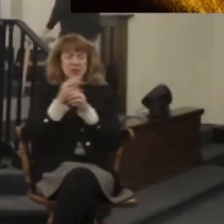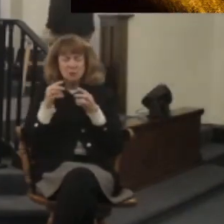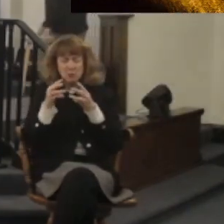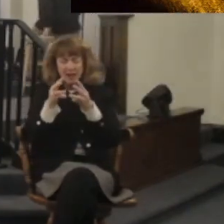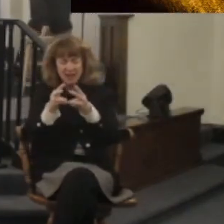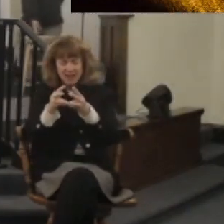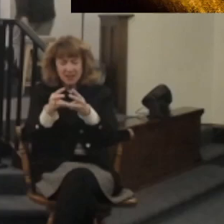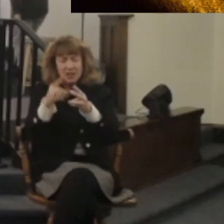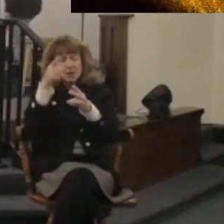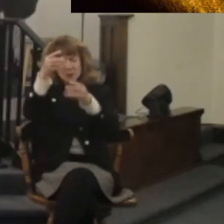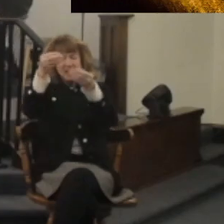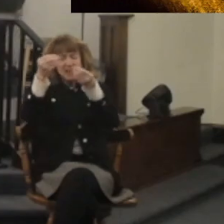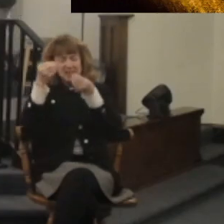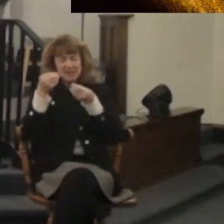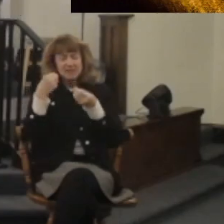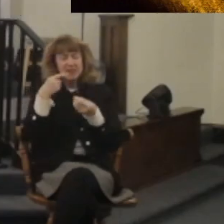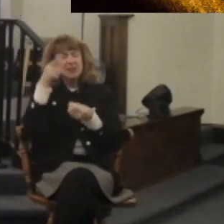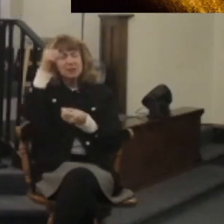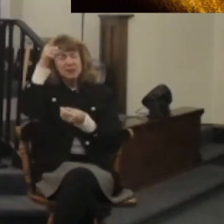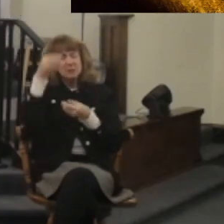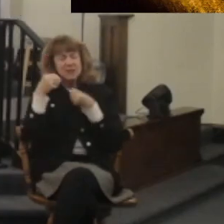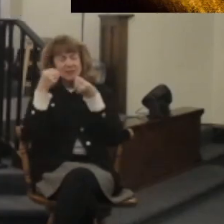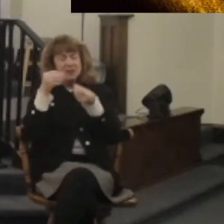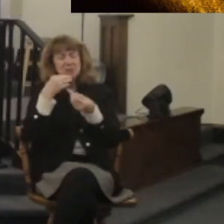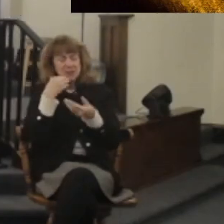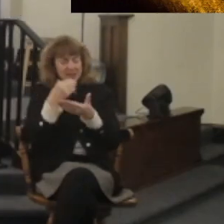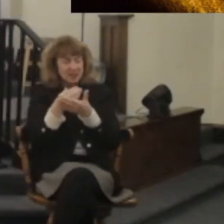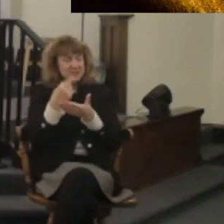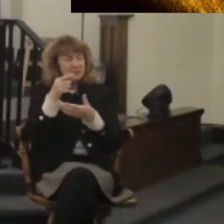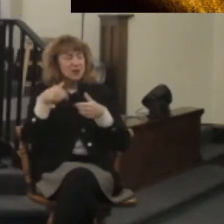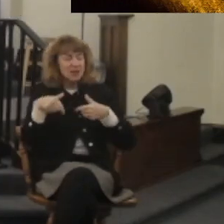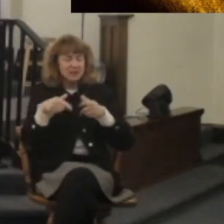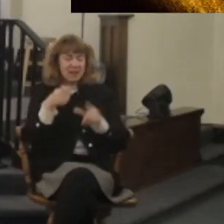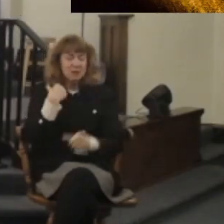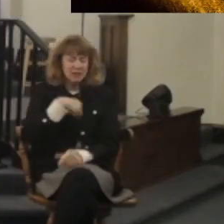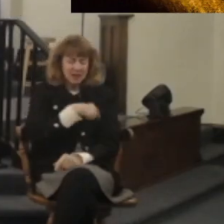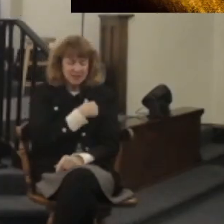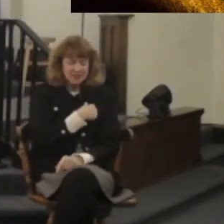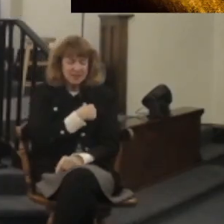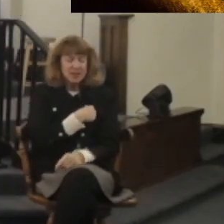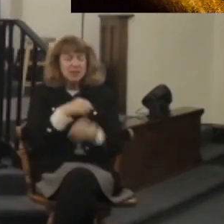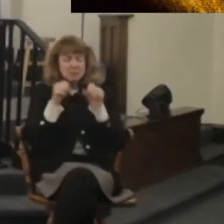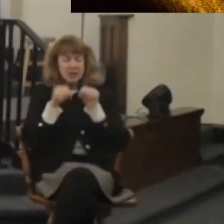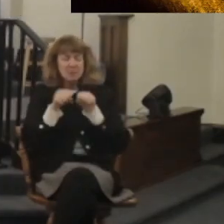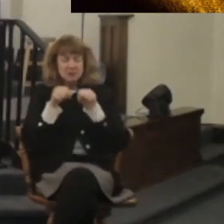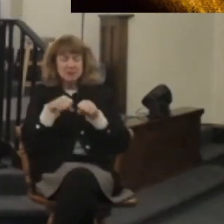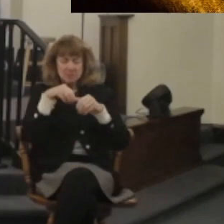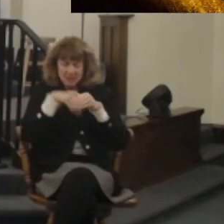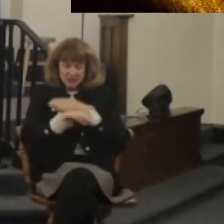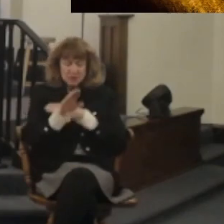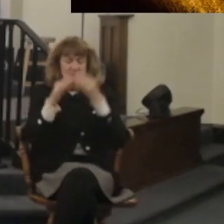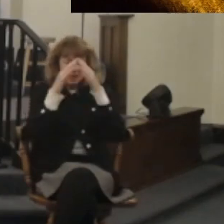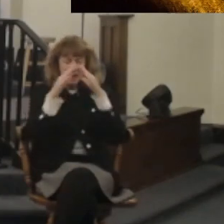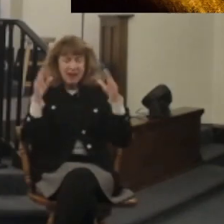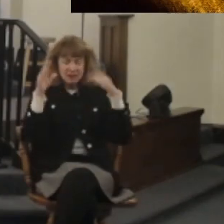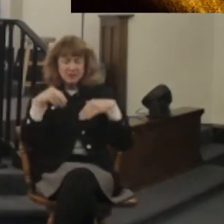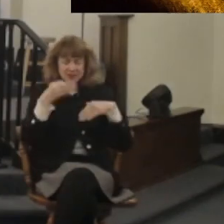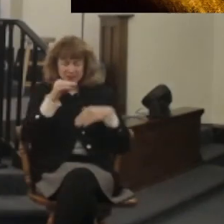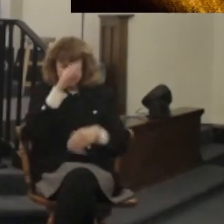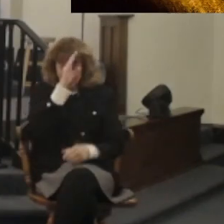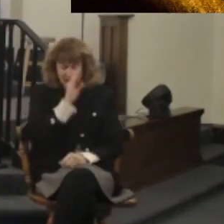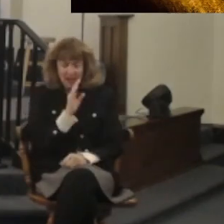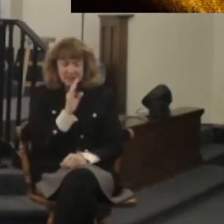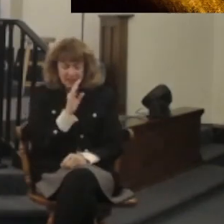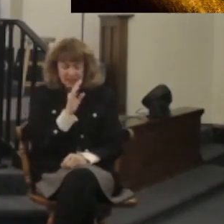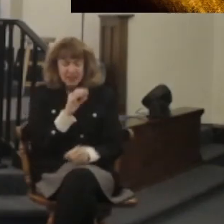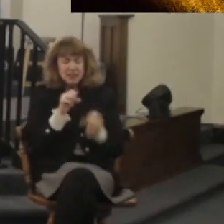you thanks right now, Father, for allowing us just to be able to come into this house of God and to be able